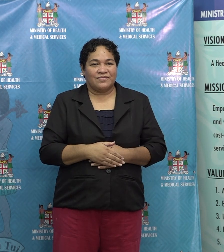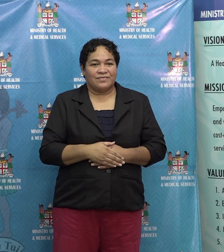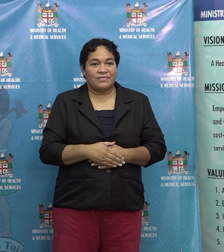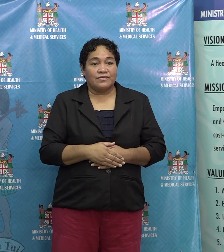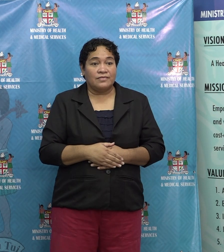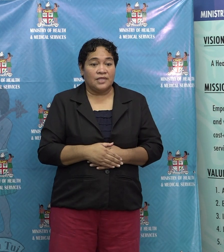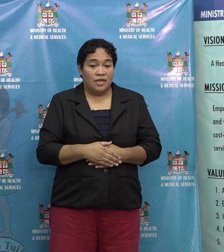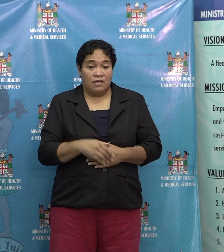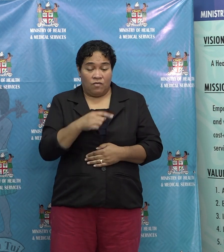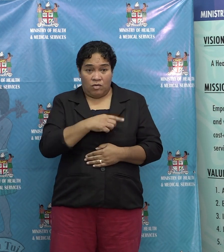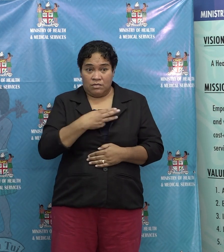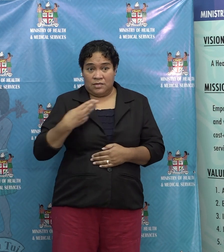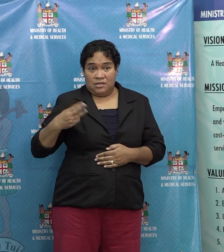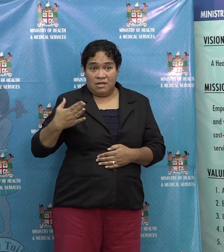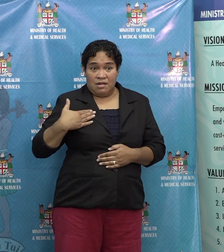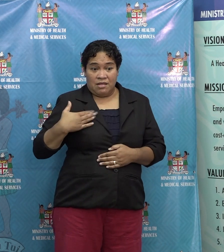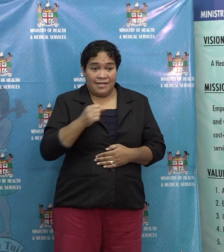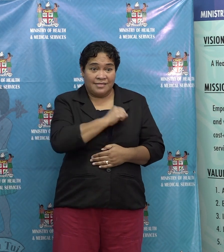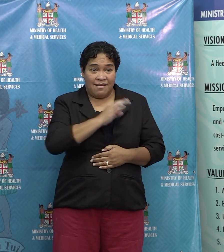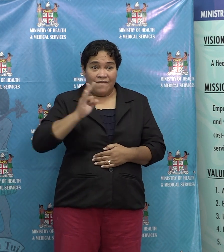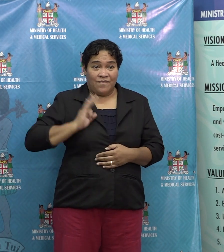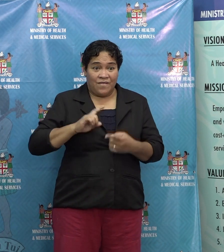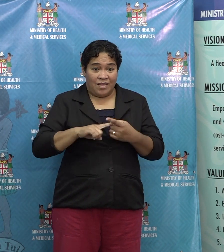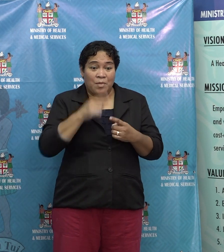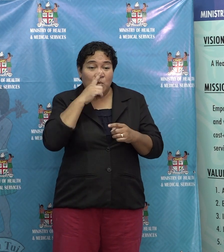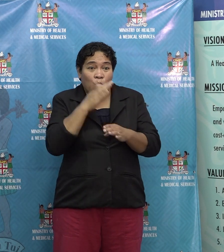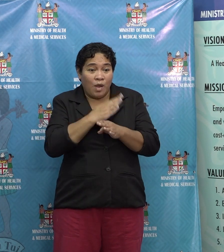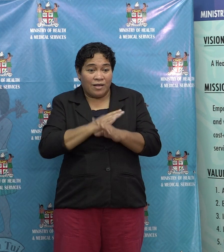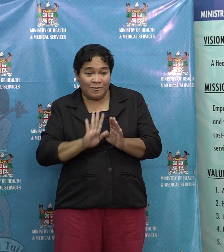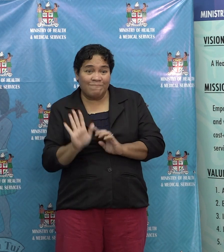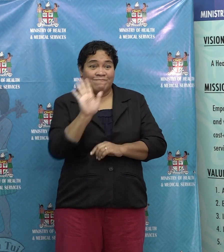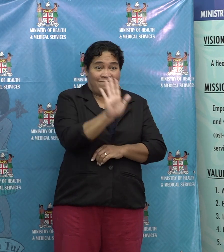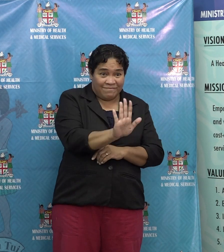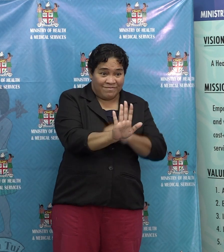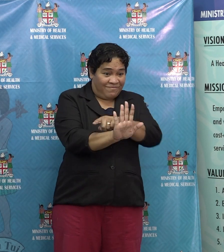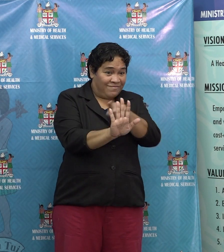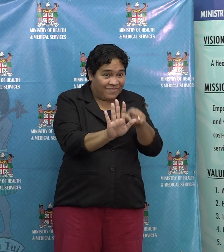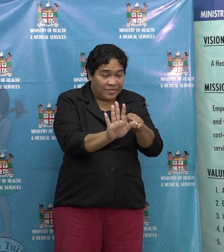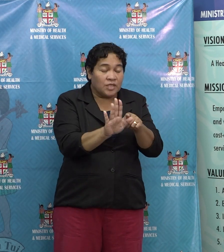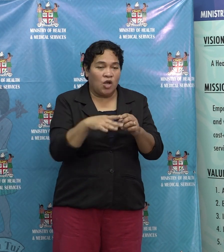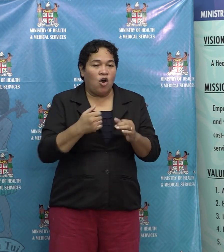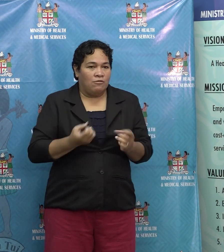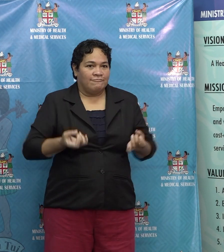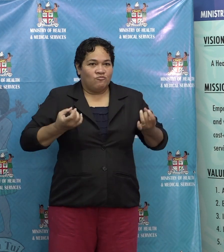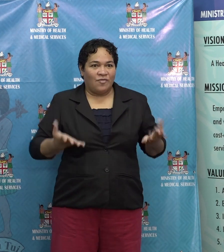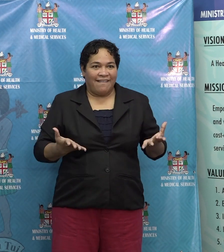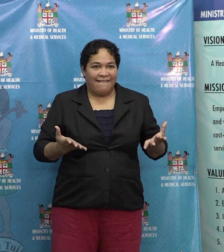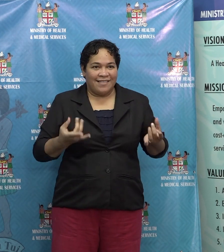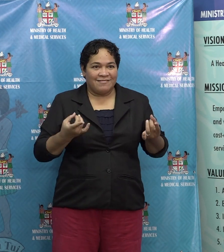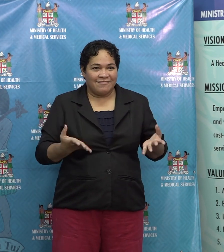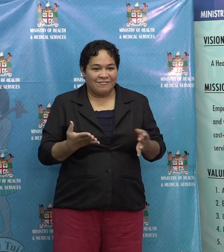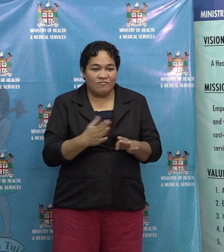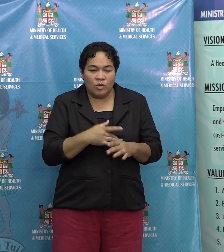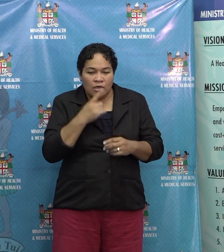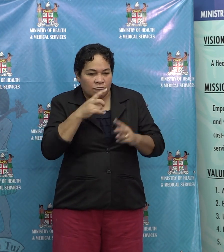For the rest of the ministry, the health staffs and frontline teams throughout Fiji are on high alert and involved in